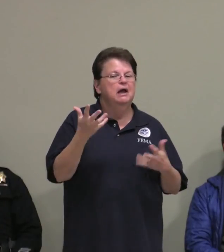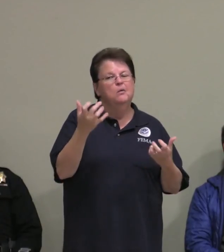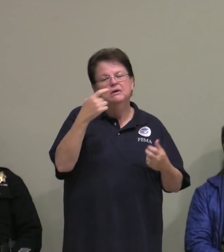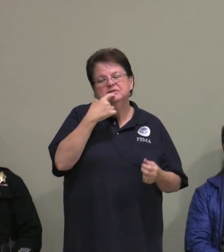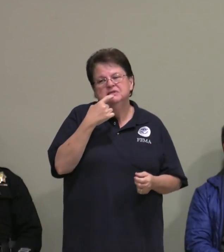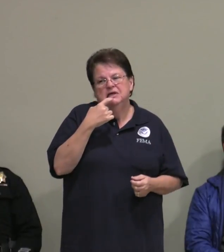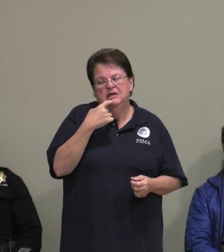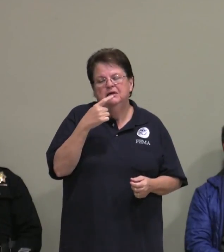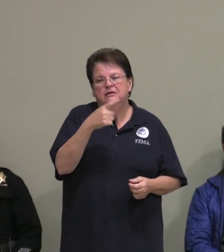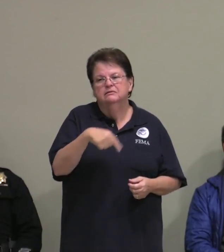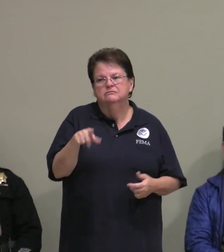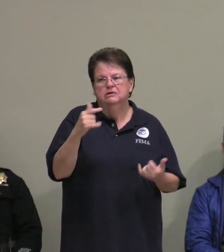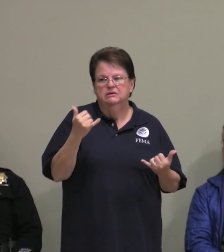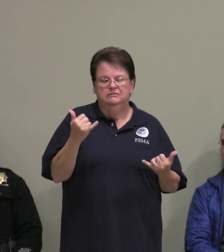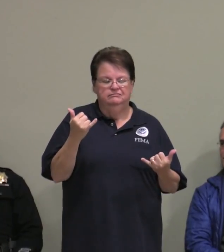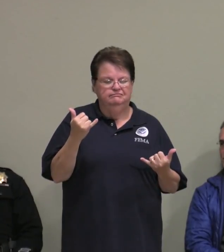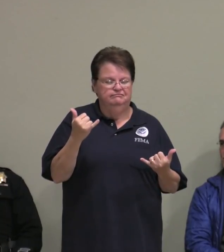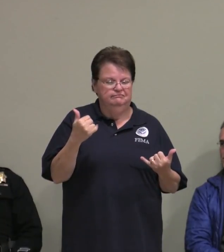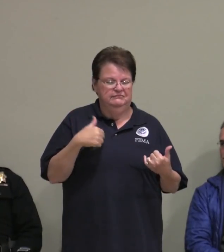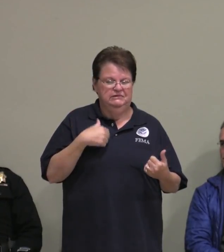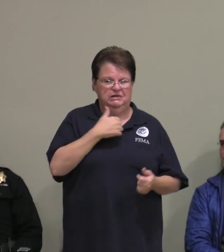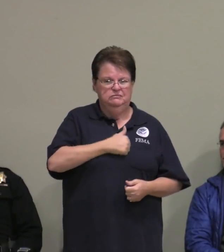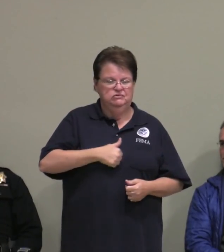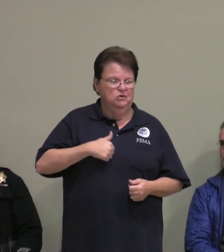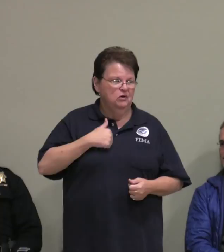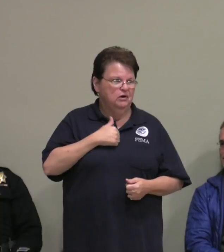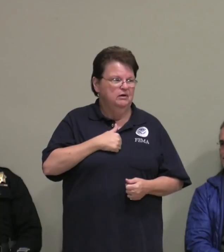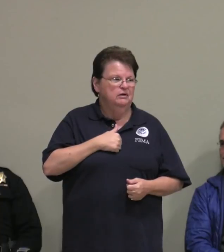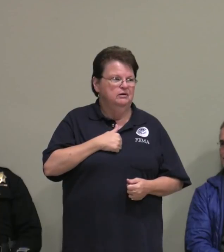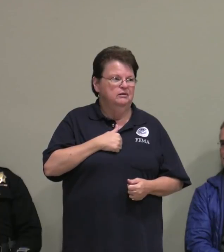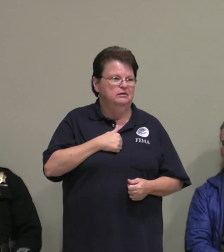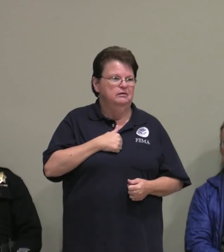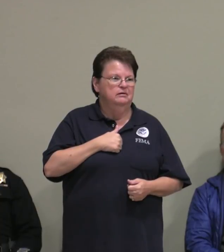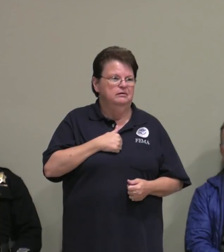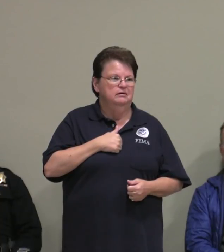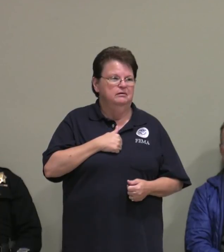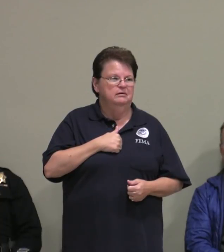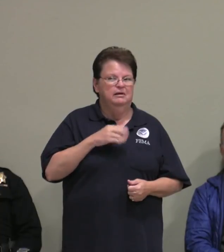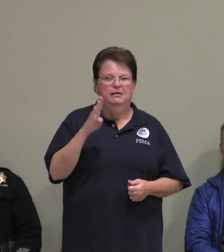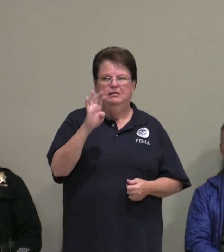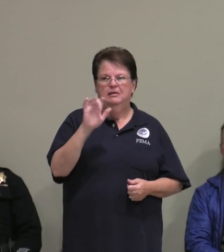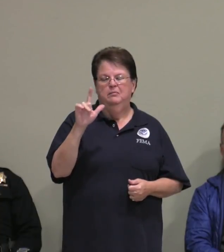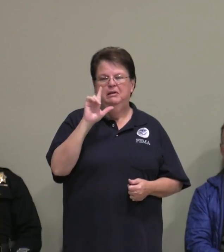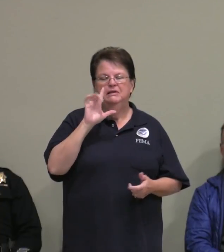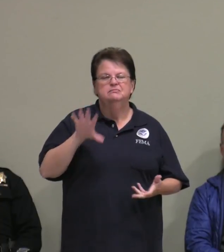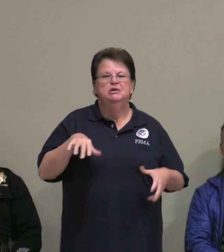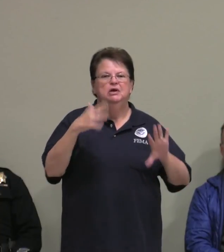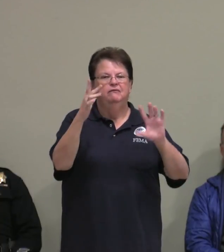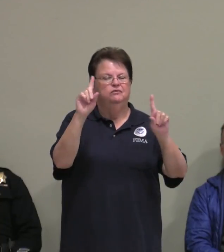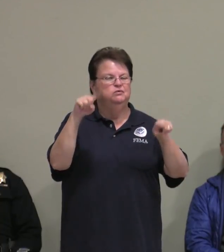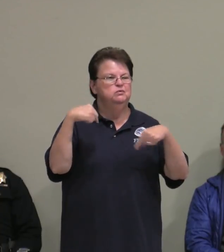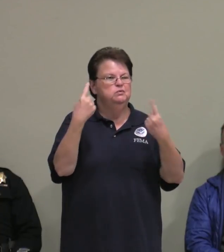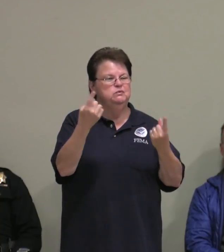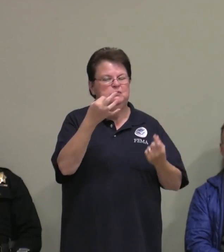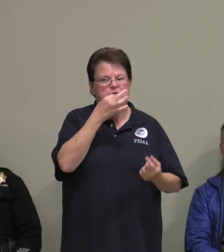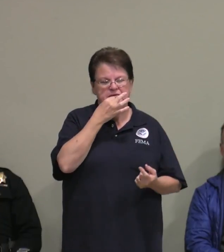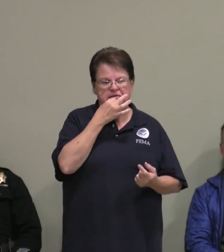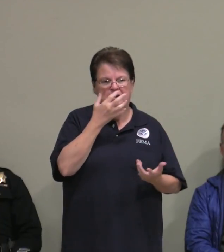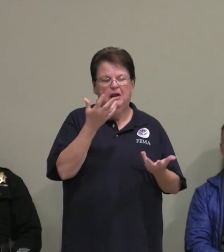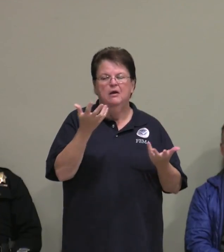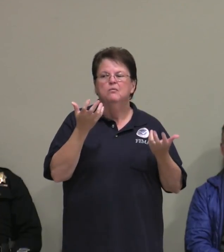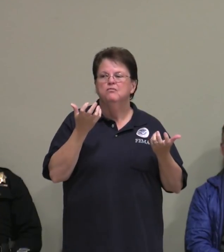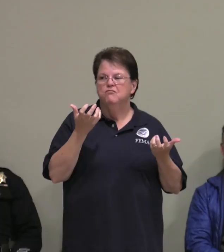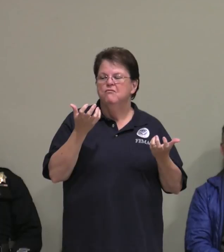to say right off the bat that I'm sorry that the billing has been confusing lately. And I just wanted to go over